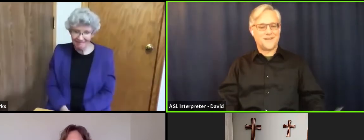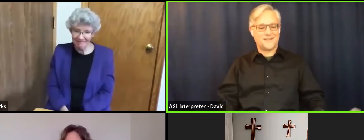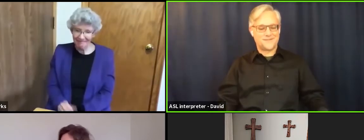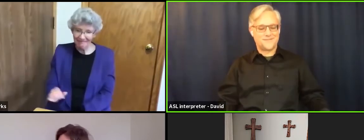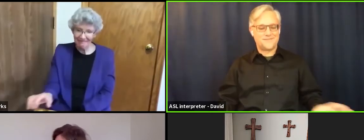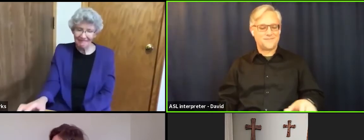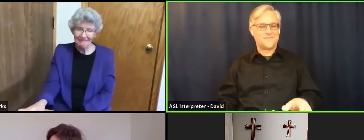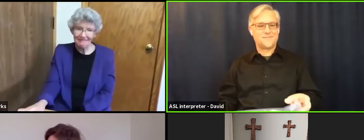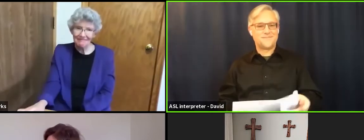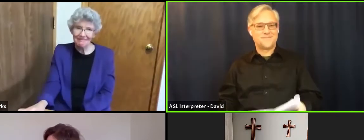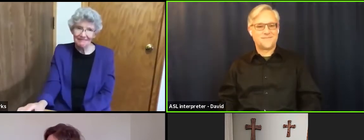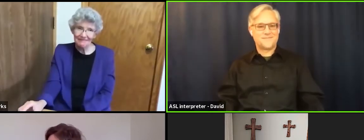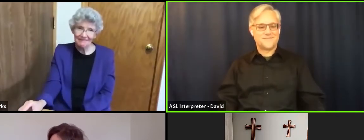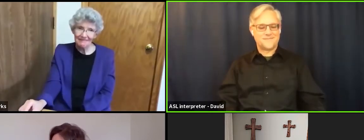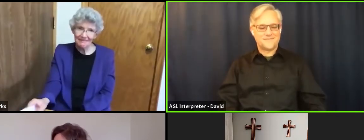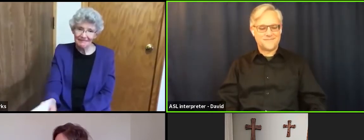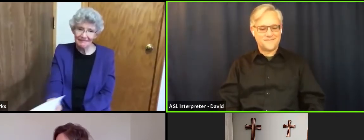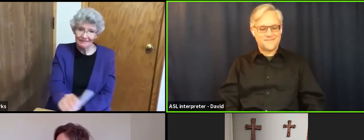Hallelujah.